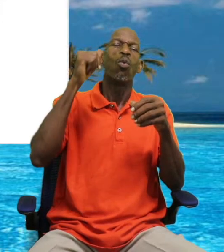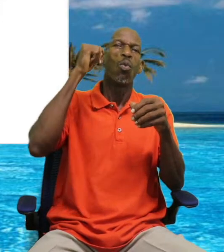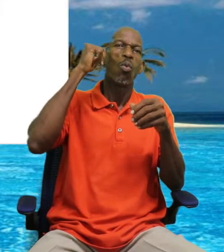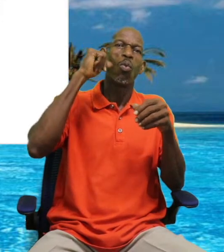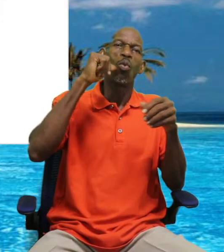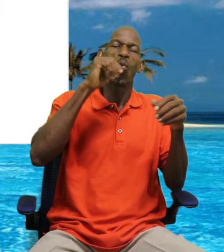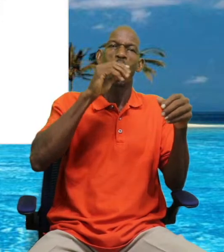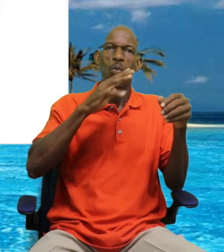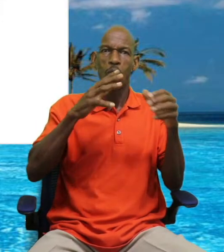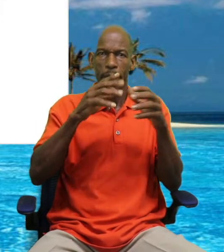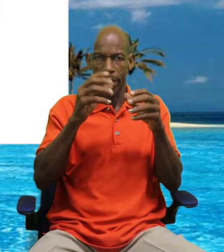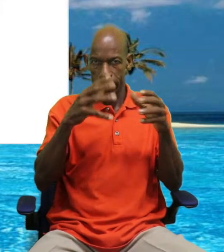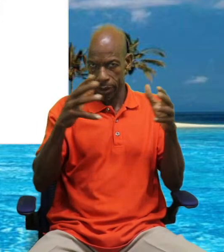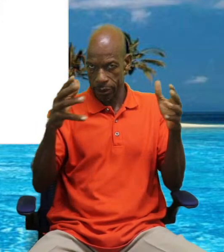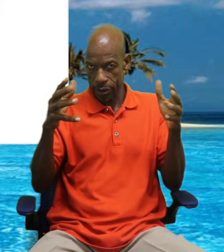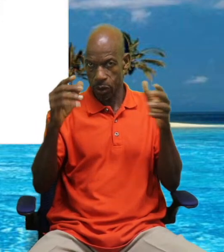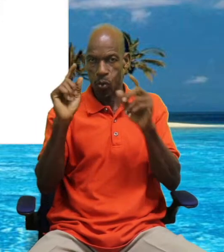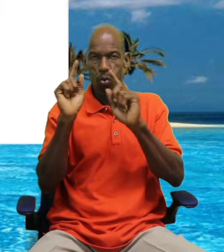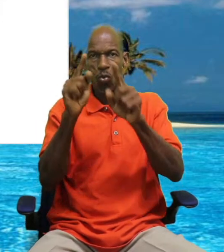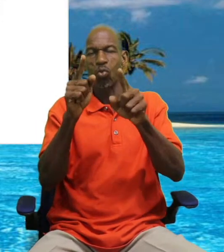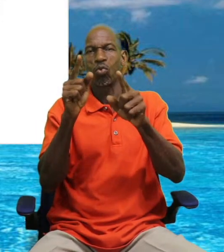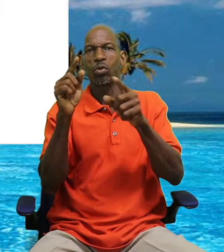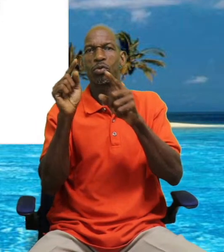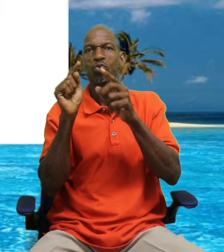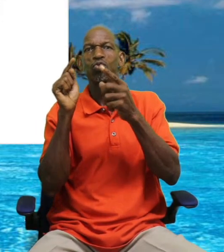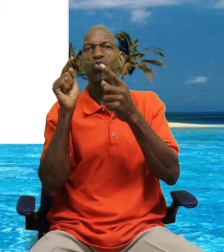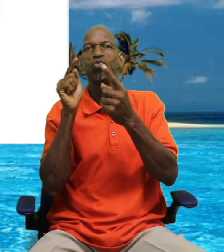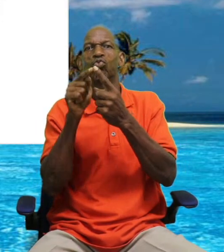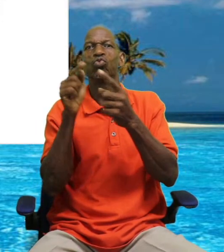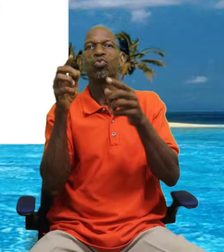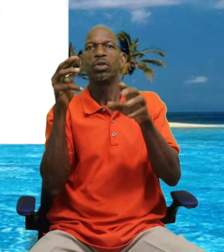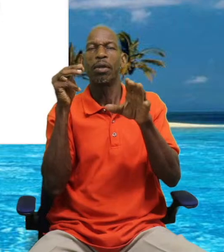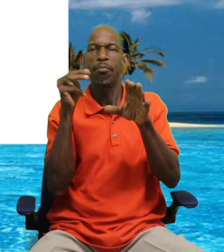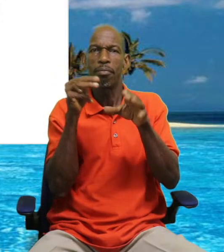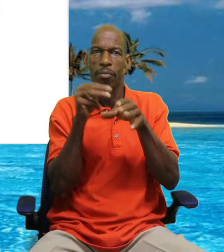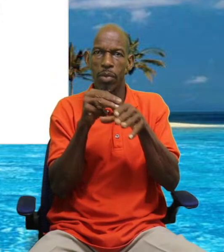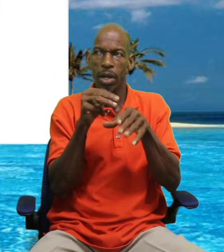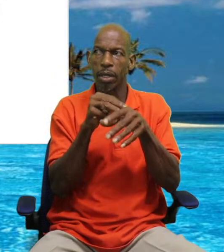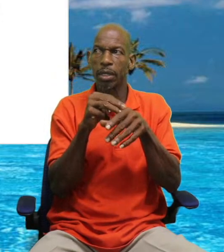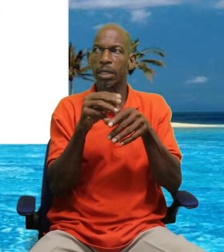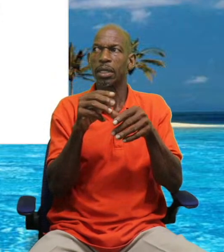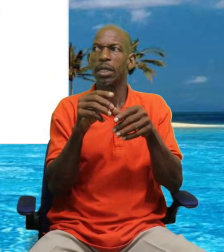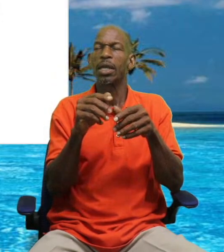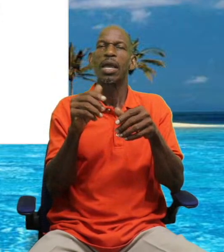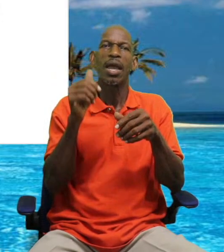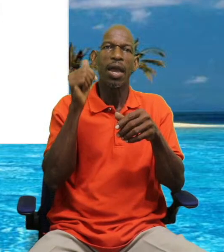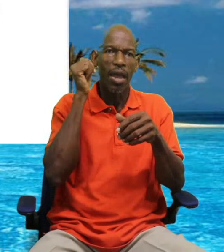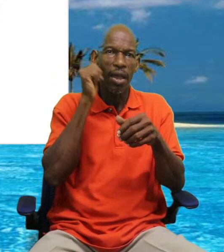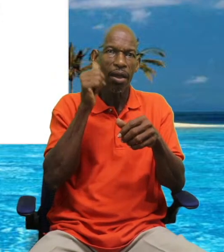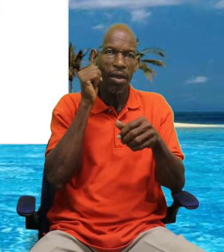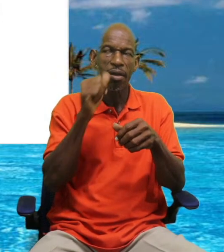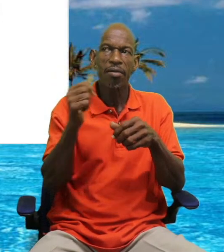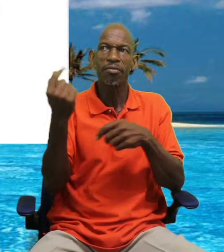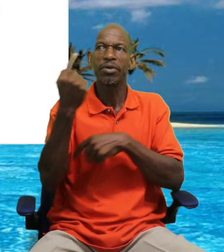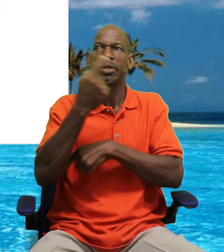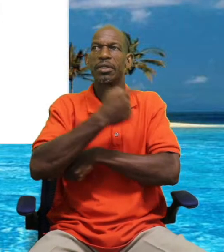go to the market every day. And this is a sentence we just read